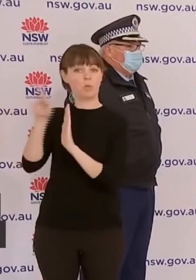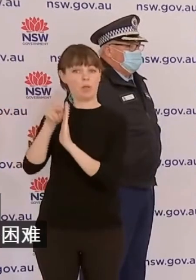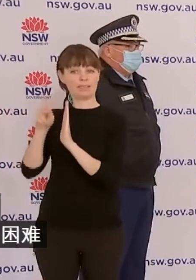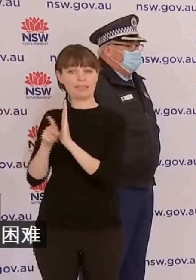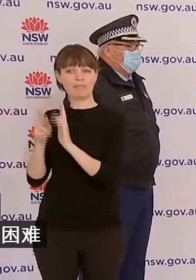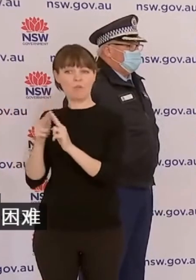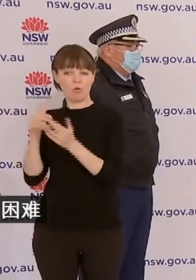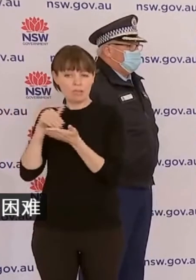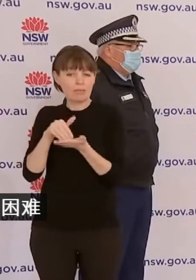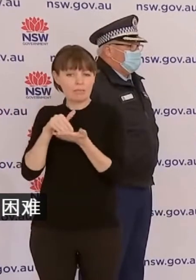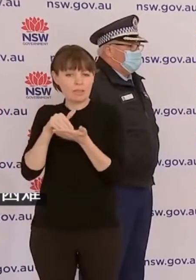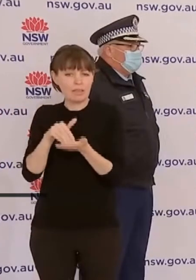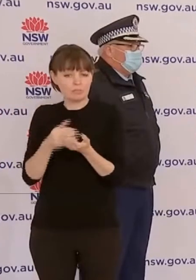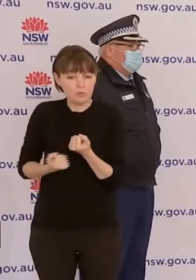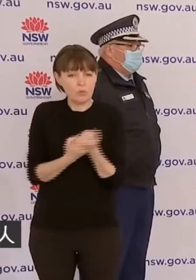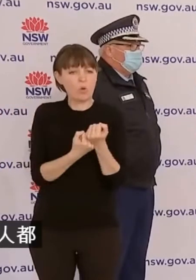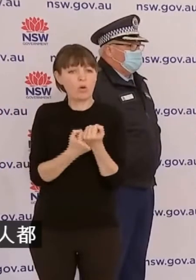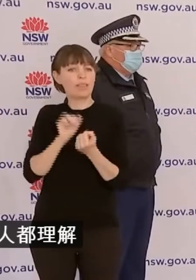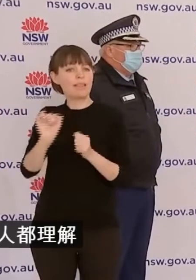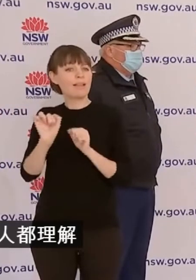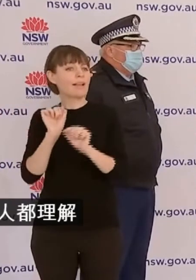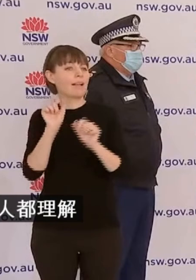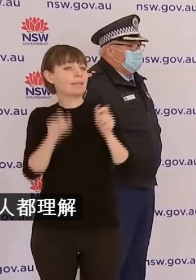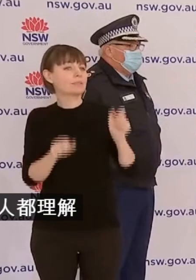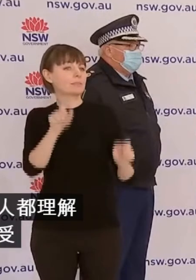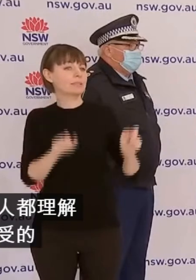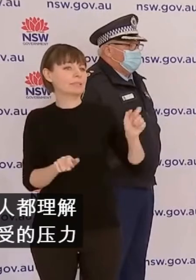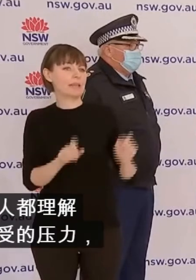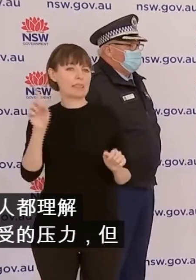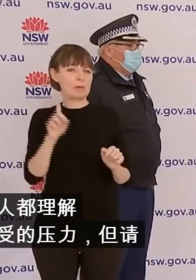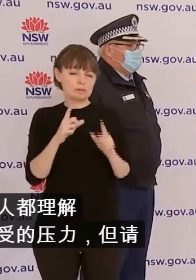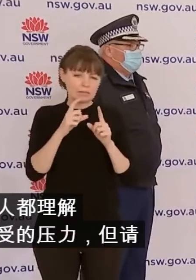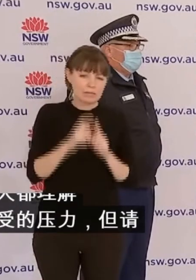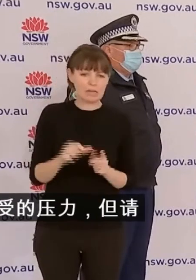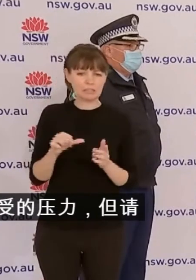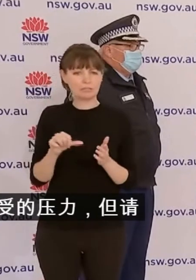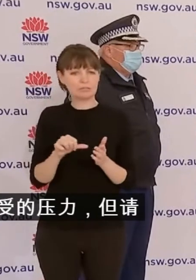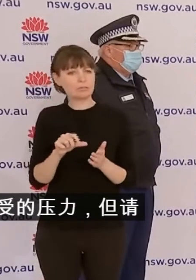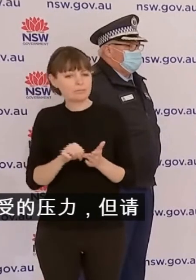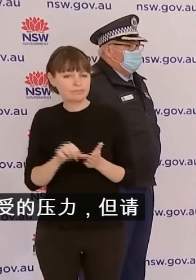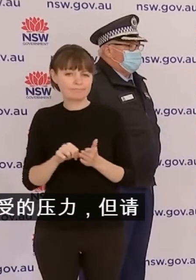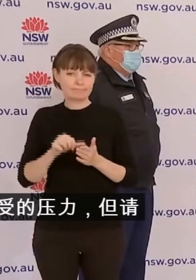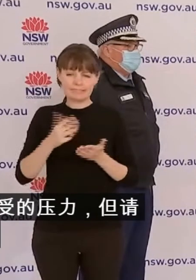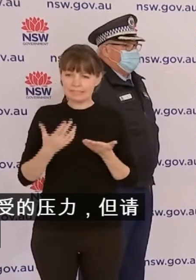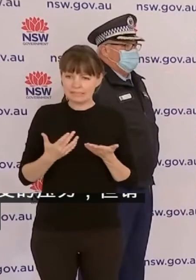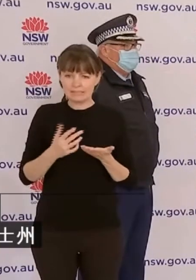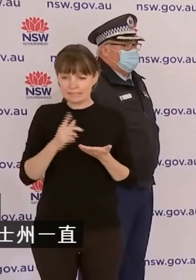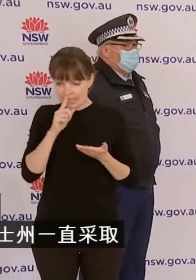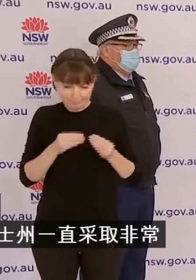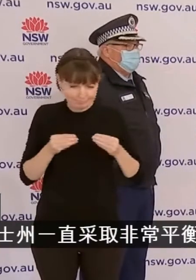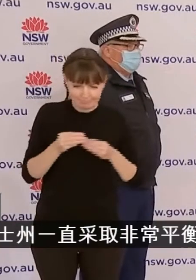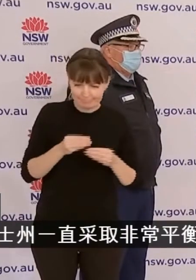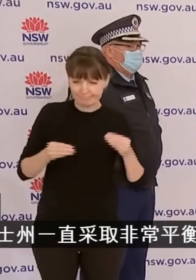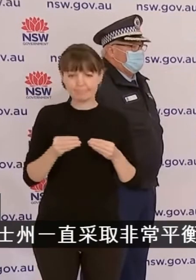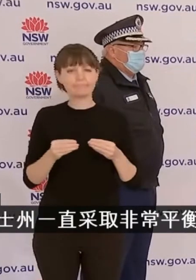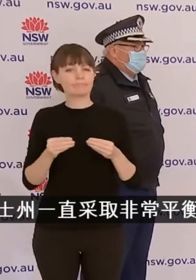customers during this difficult time. All of us appreciate the stresses everybody is going through, but please know that we've always taken a very balanced approach